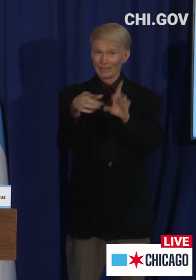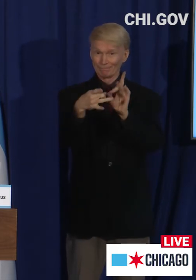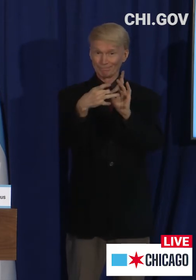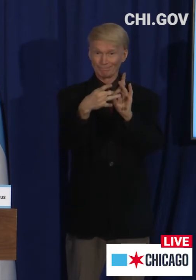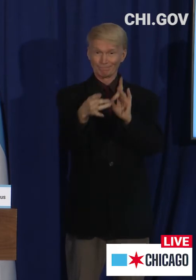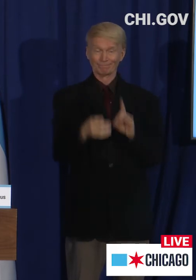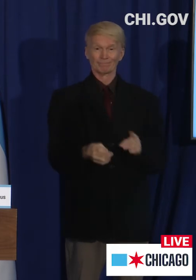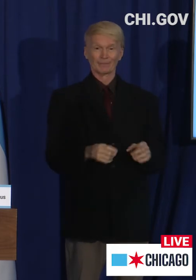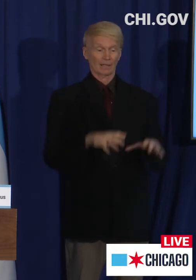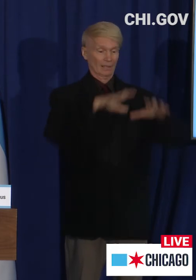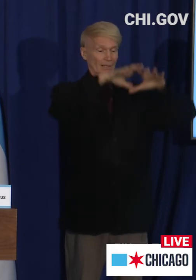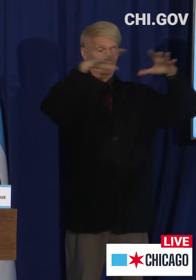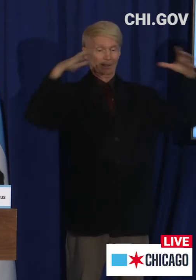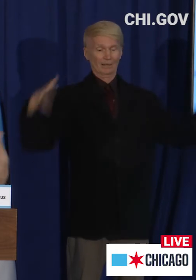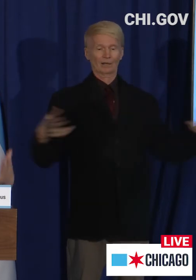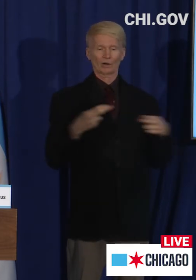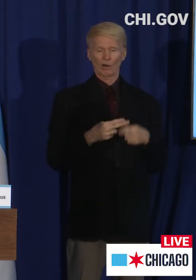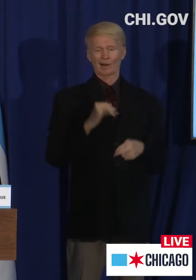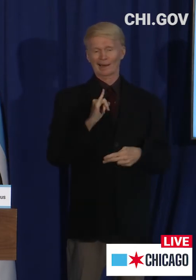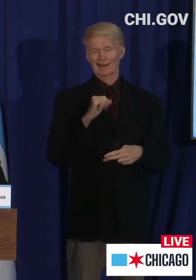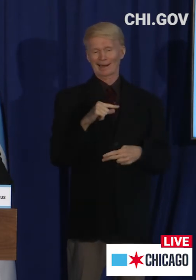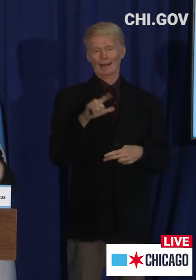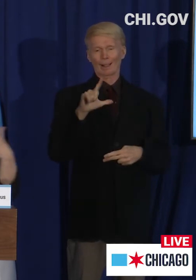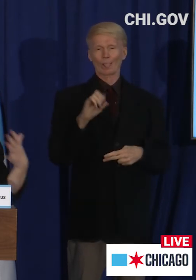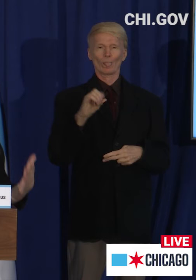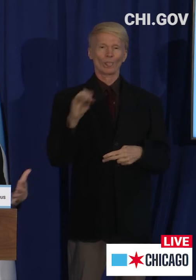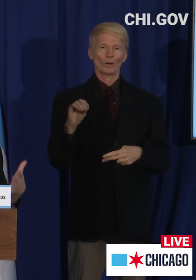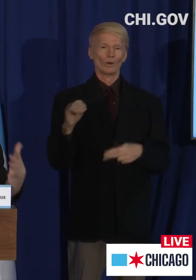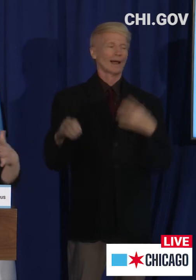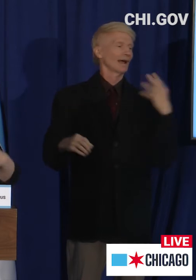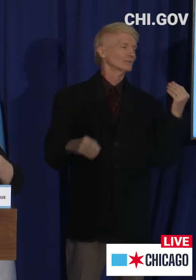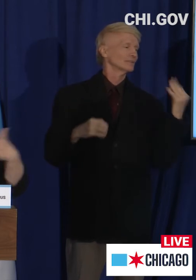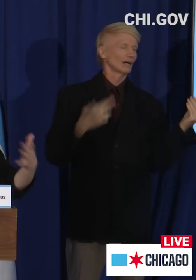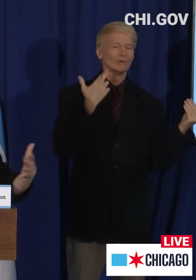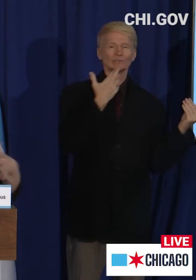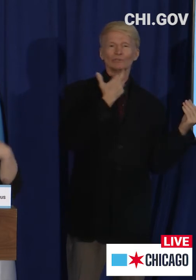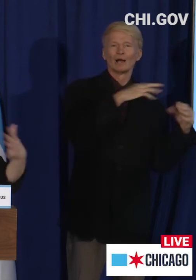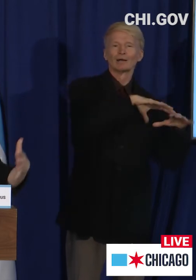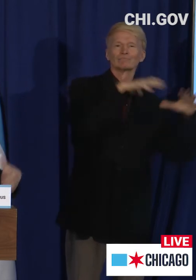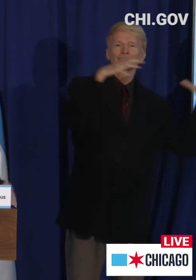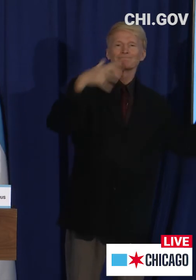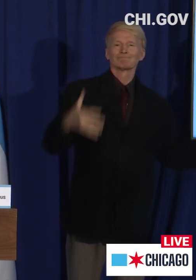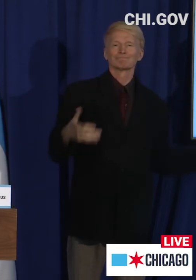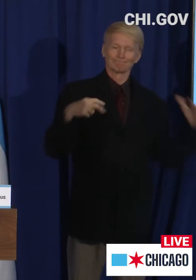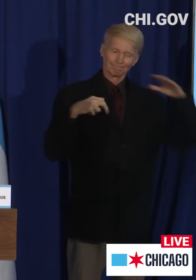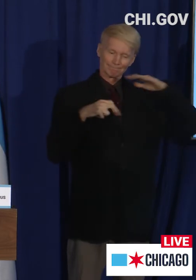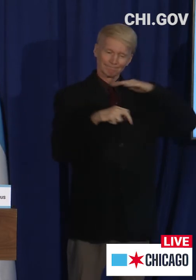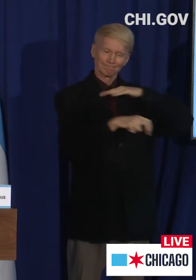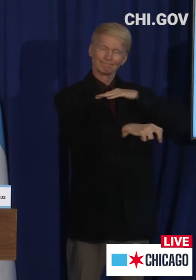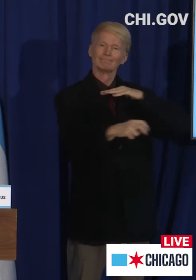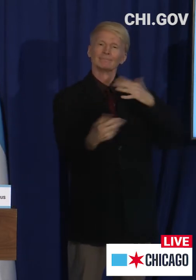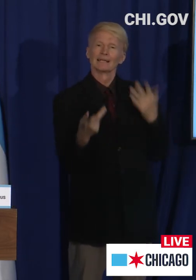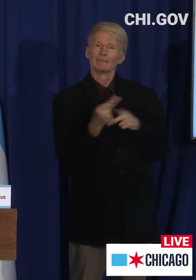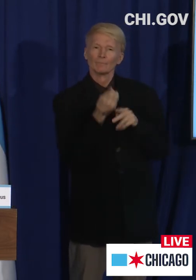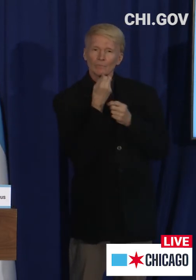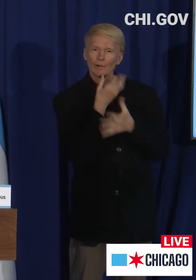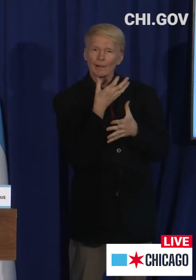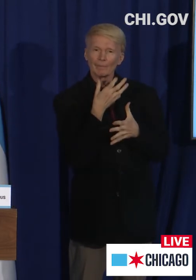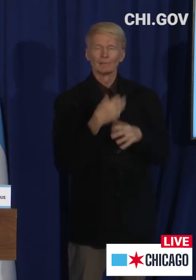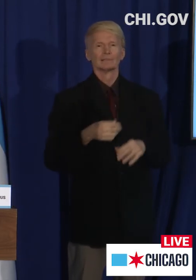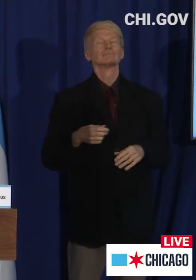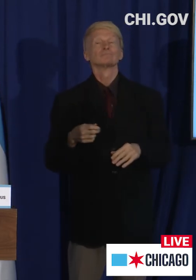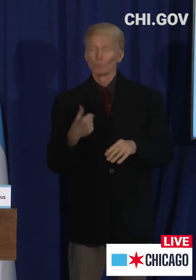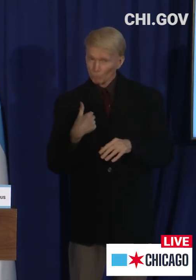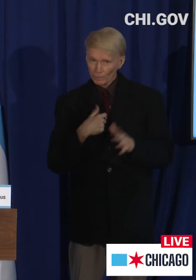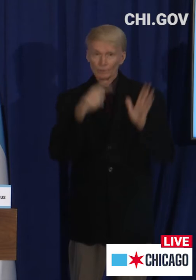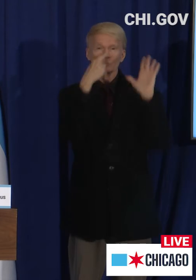being submitted around these igloos, the outdoor dining challenge, the ways that restaurants are working to enclose space are absolutely being